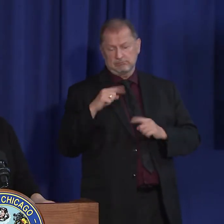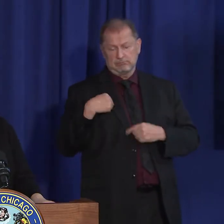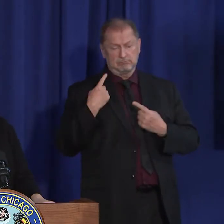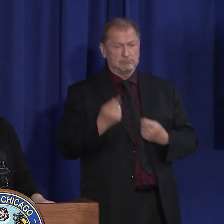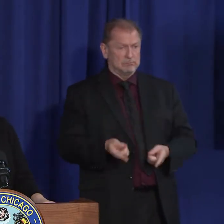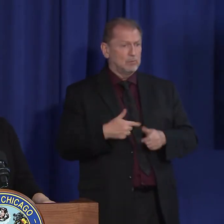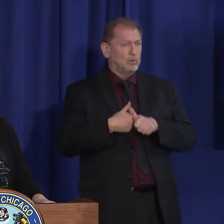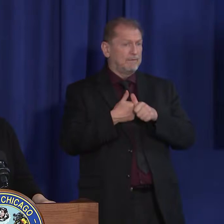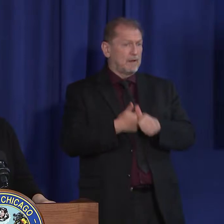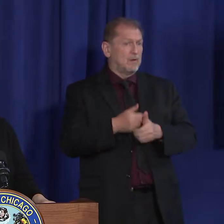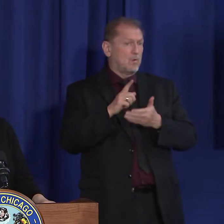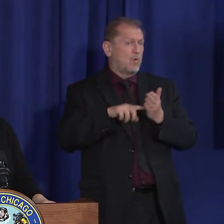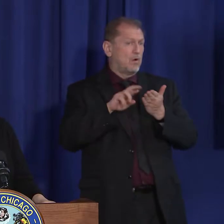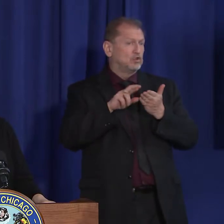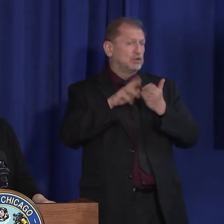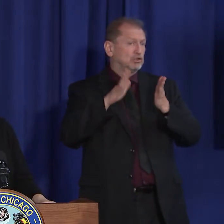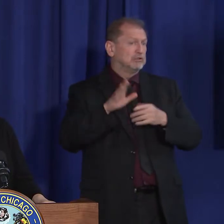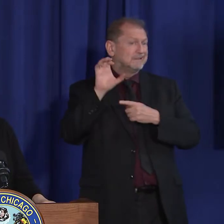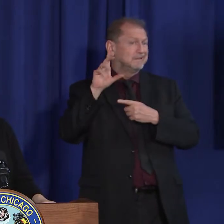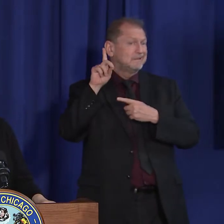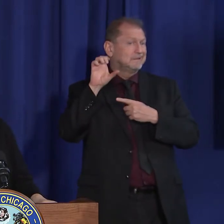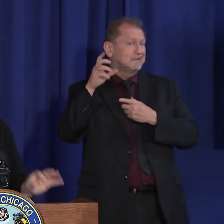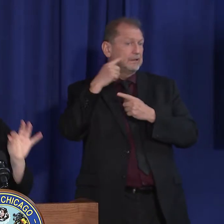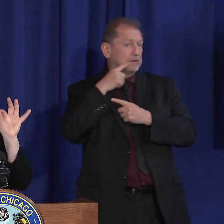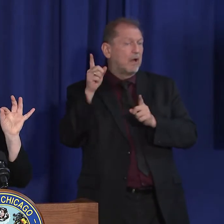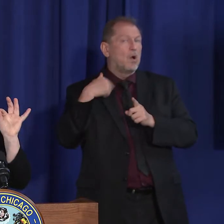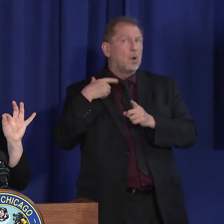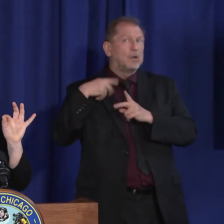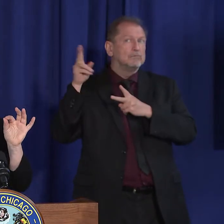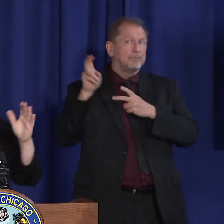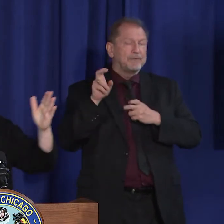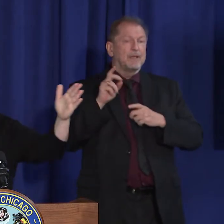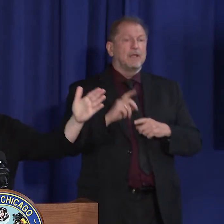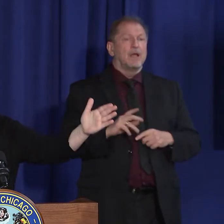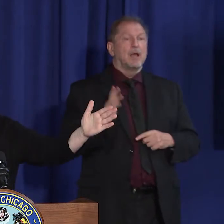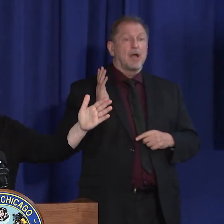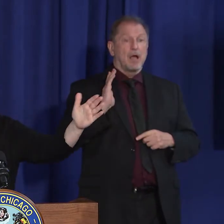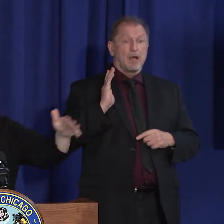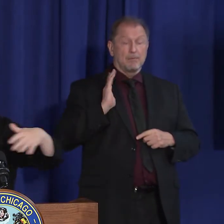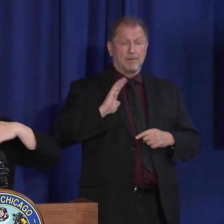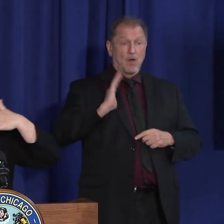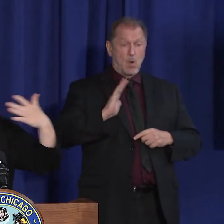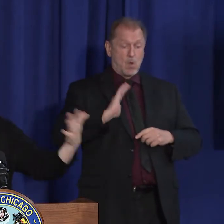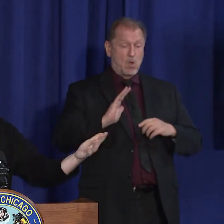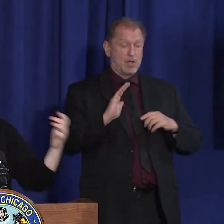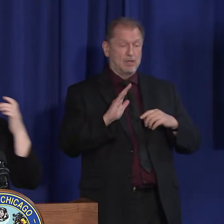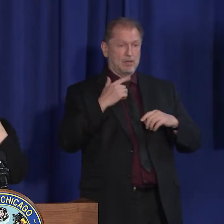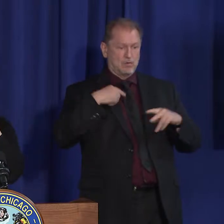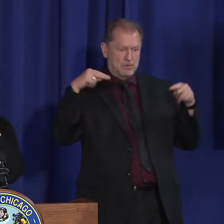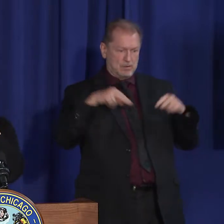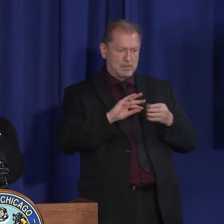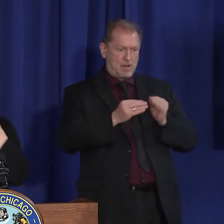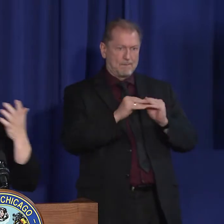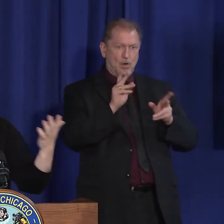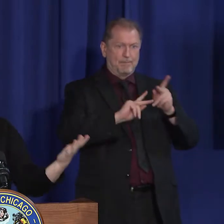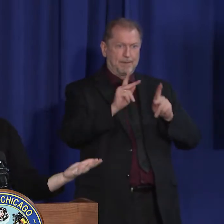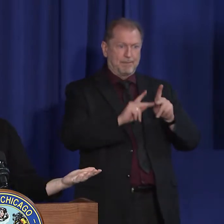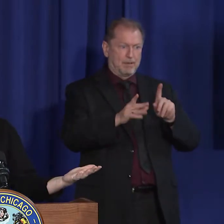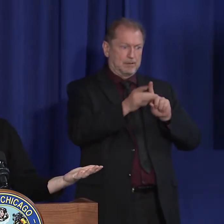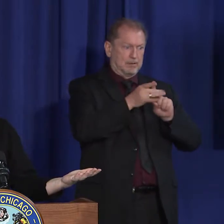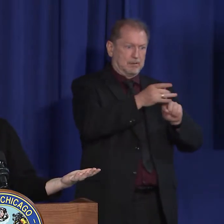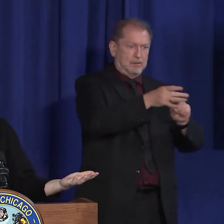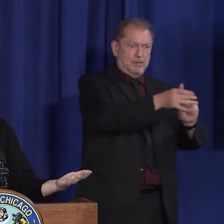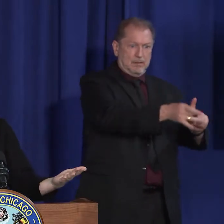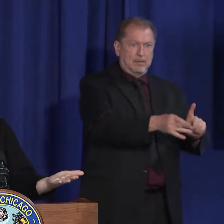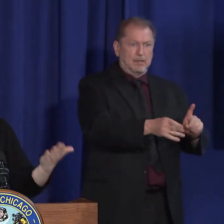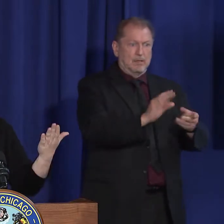date. And probably there will be a little bit less focus on the case numbers because already we see we're testing 3 and 4 times the